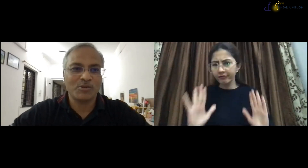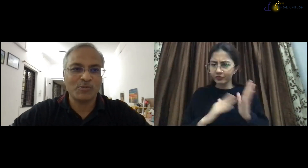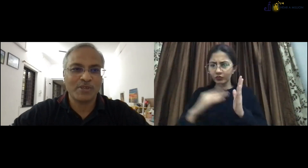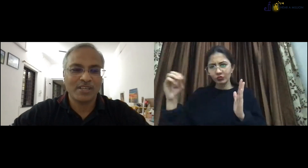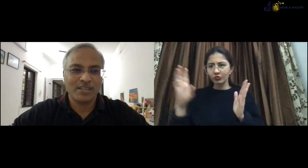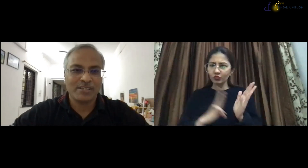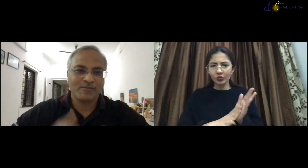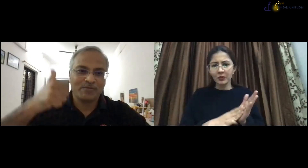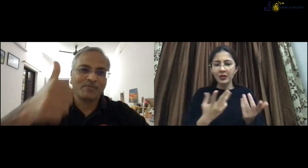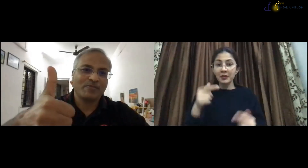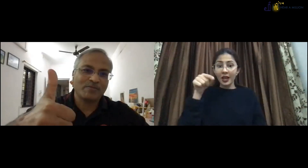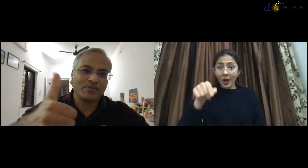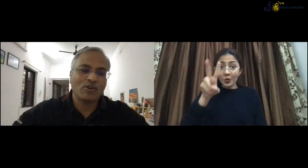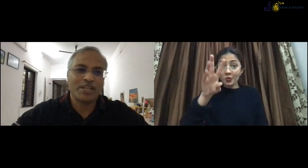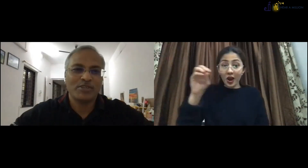a Zoom call. So